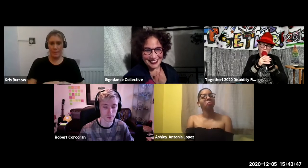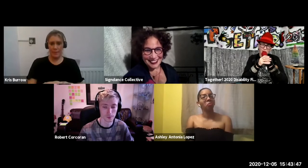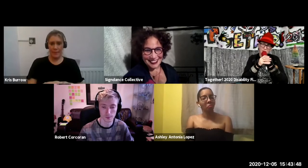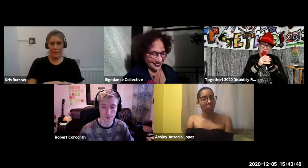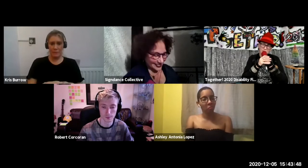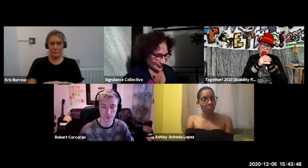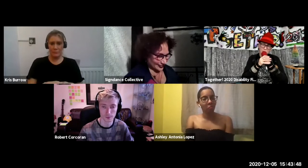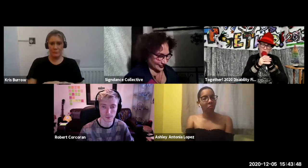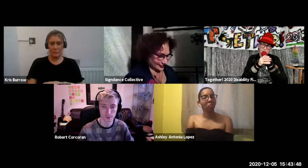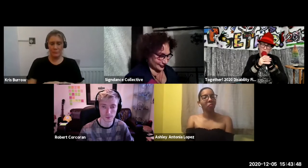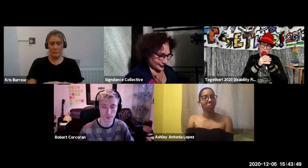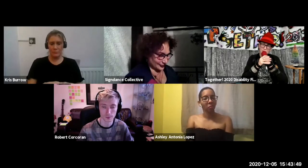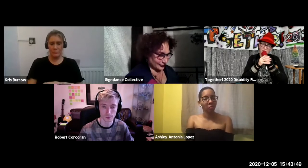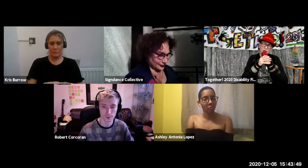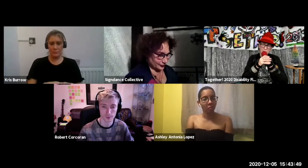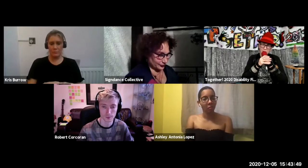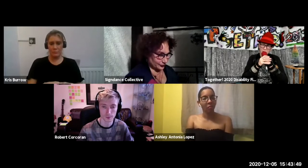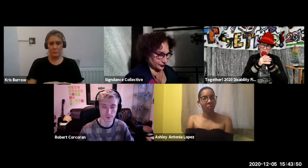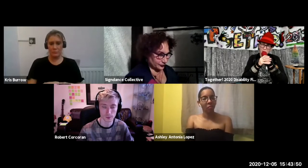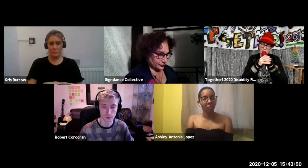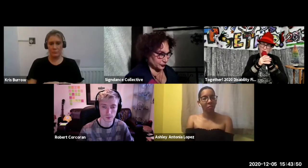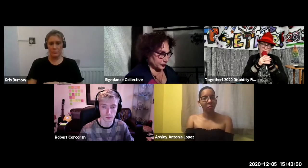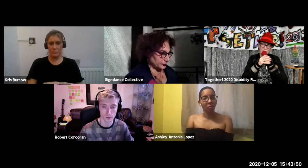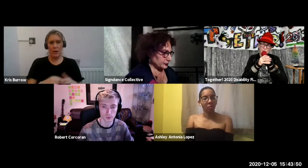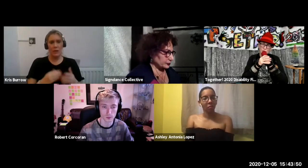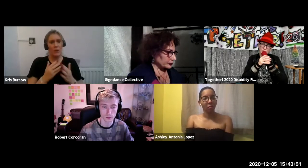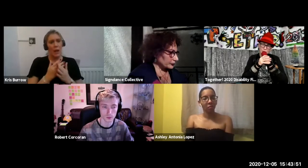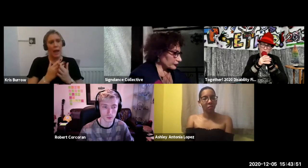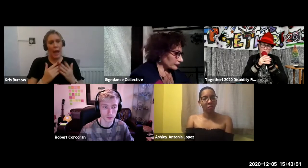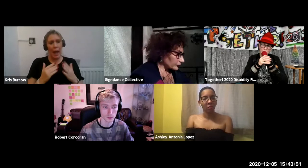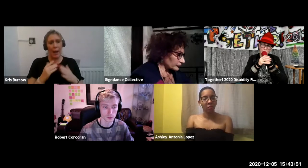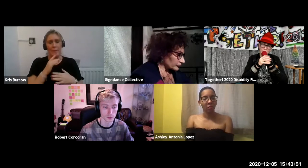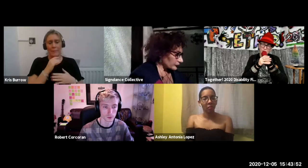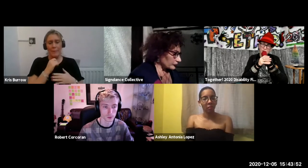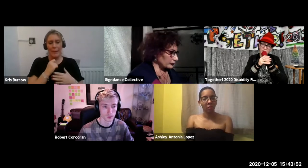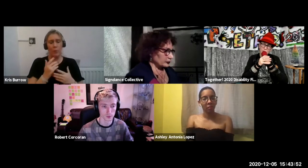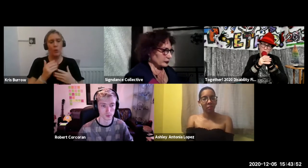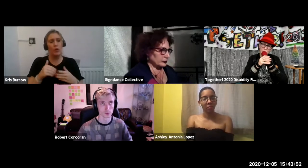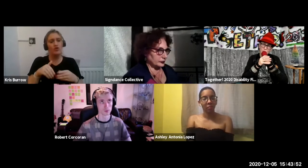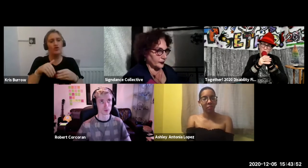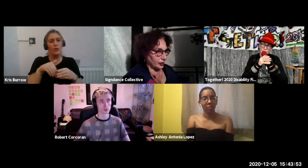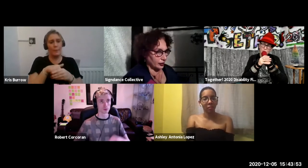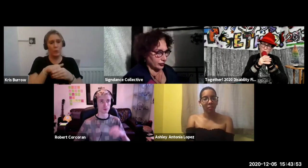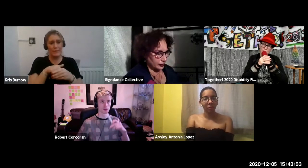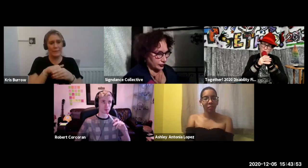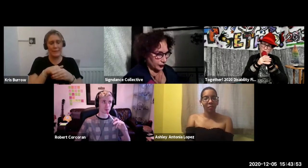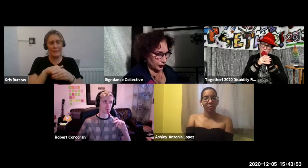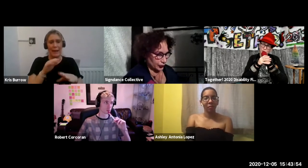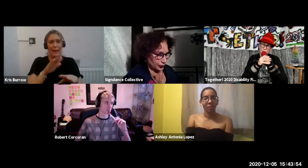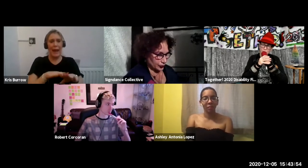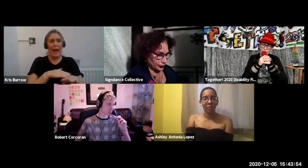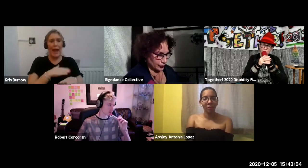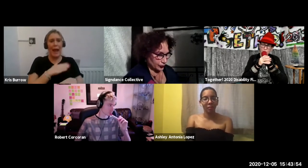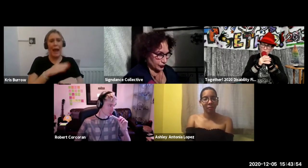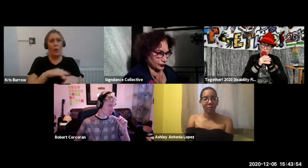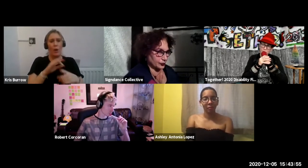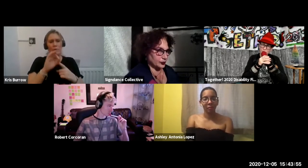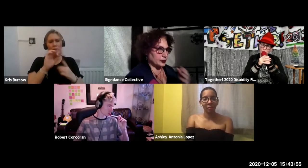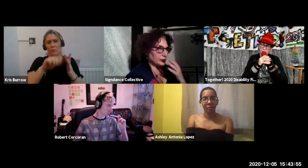So how many films and how many people in total contributed, and how long was the project open